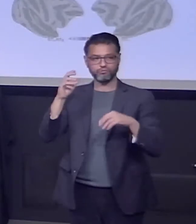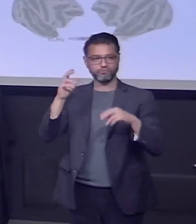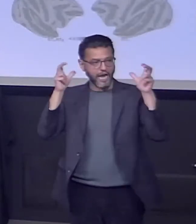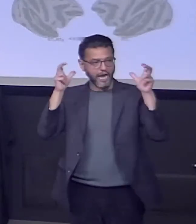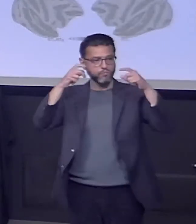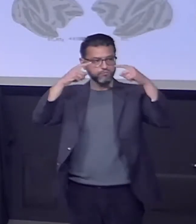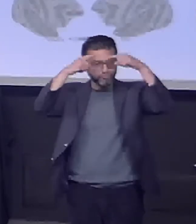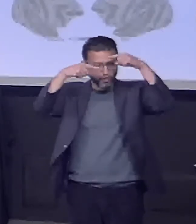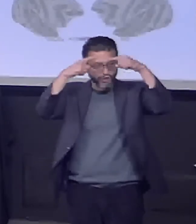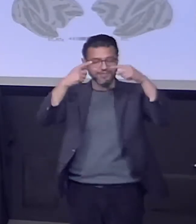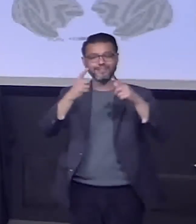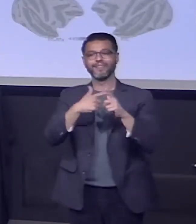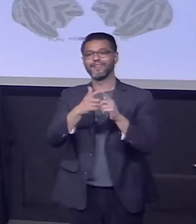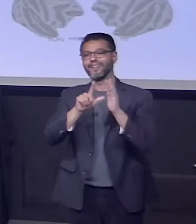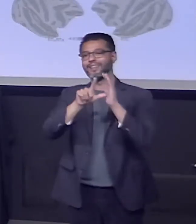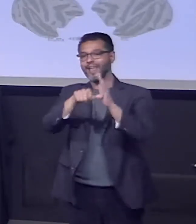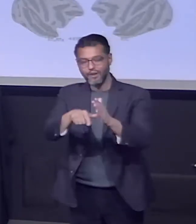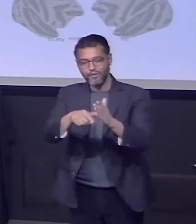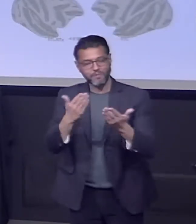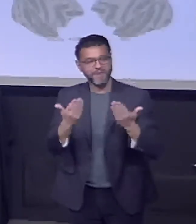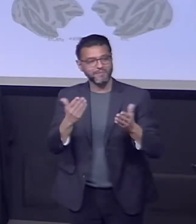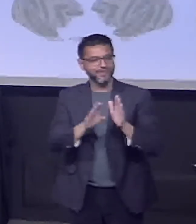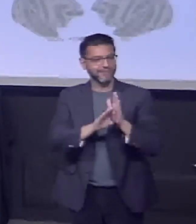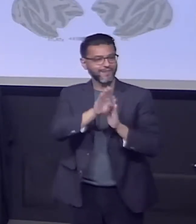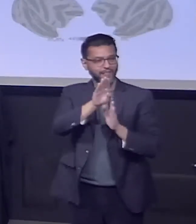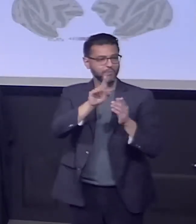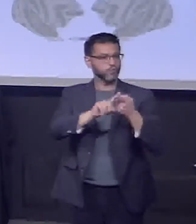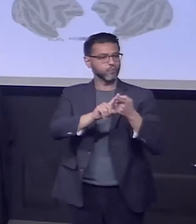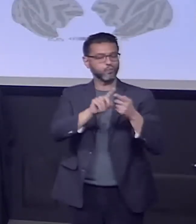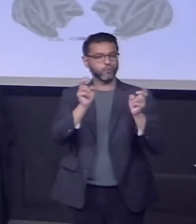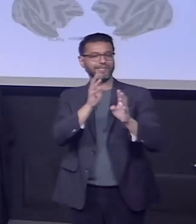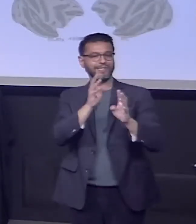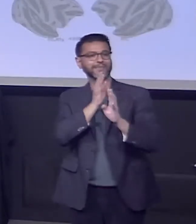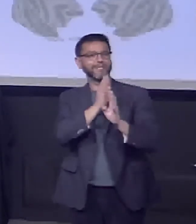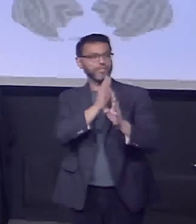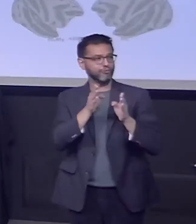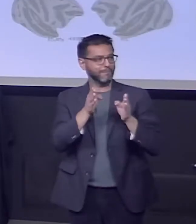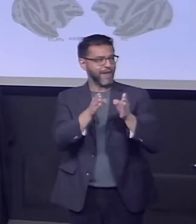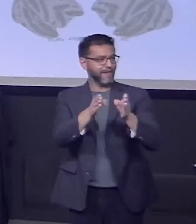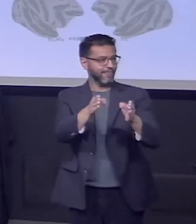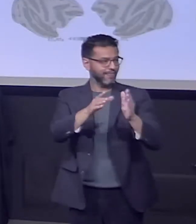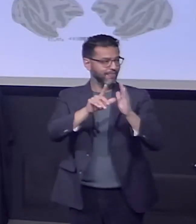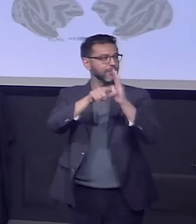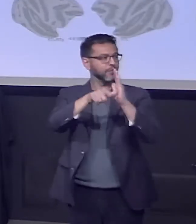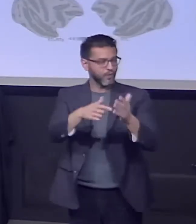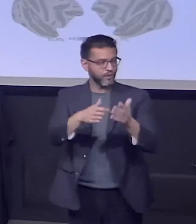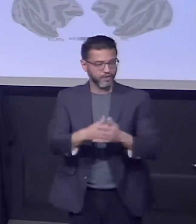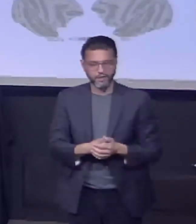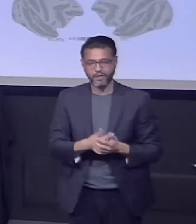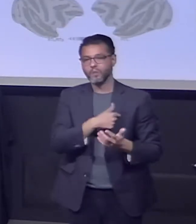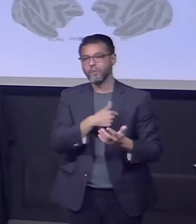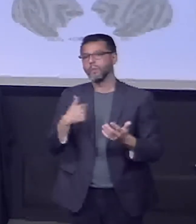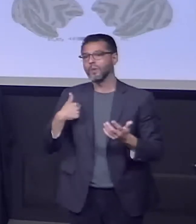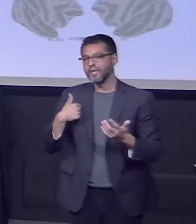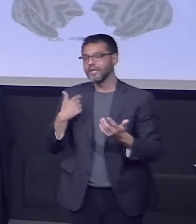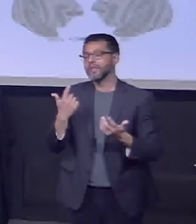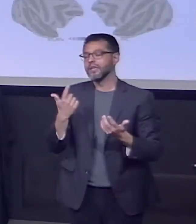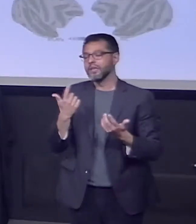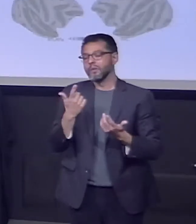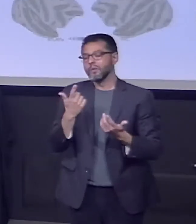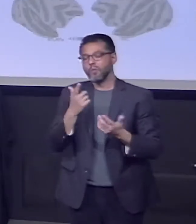into maybe something like a speech pathway eventually. So, and we were looking